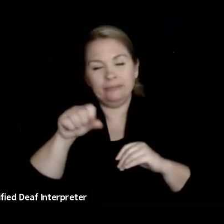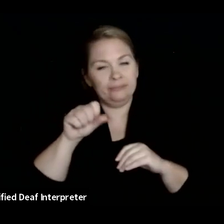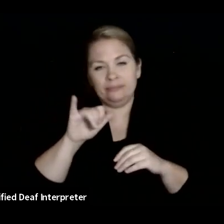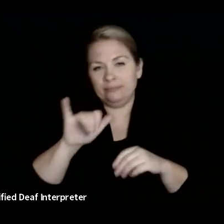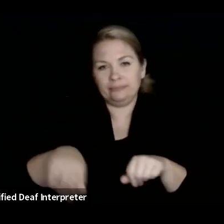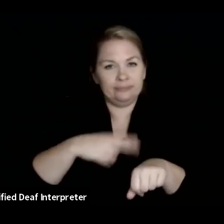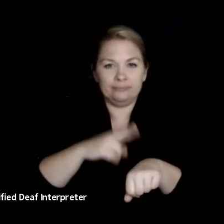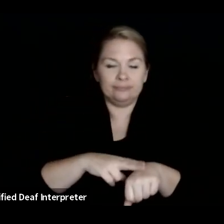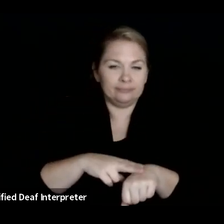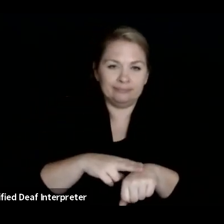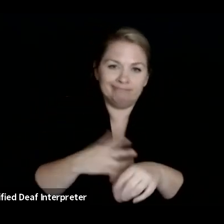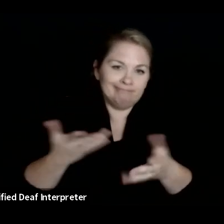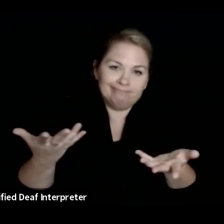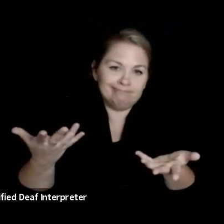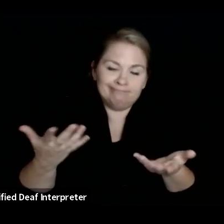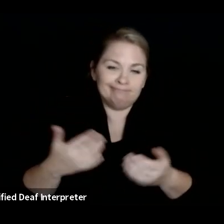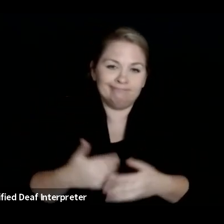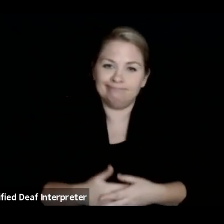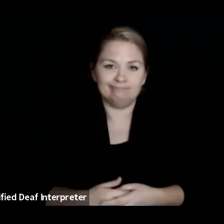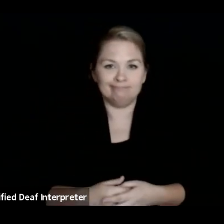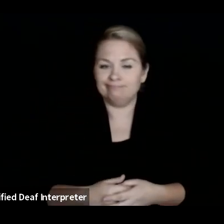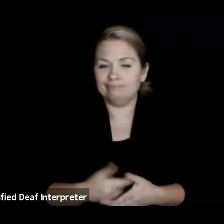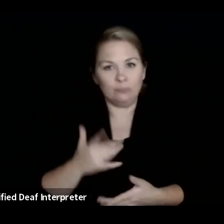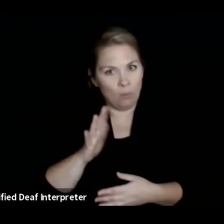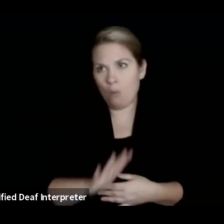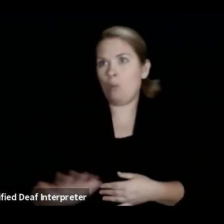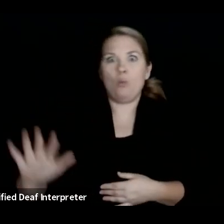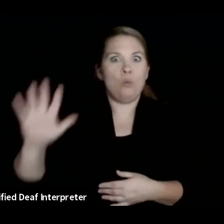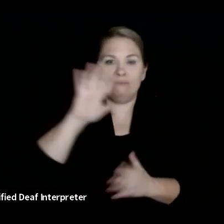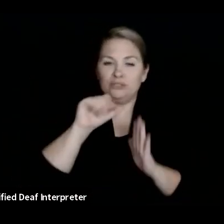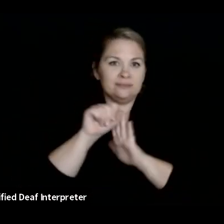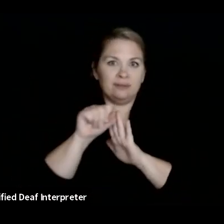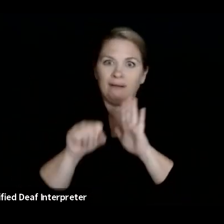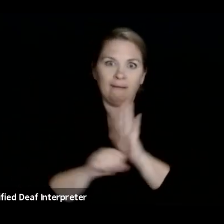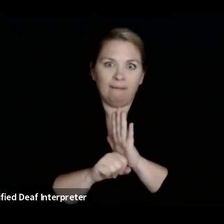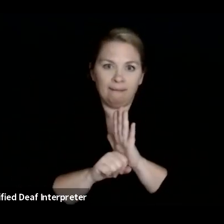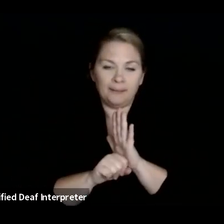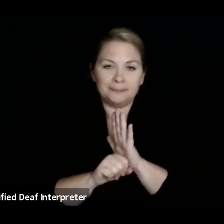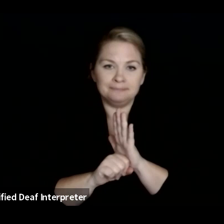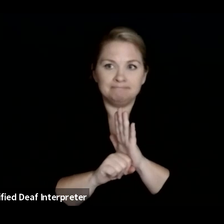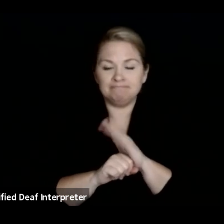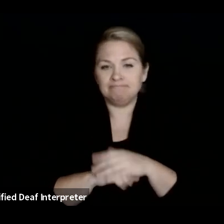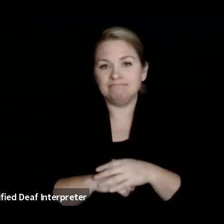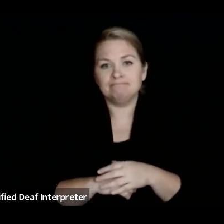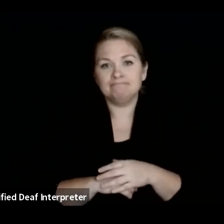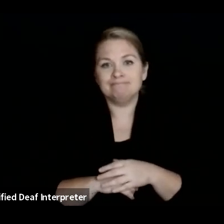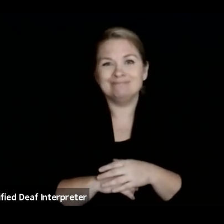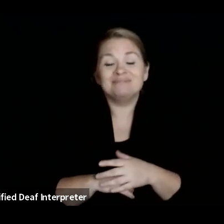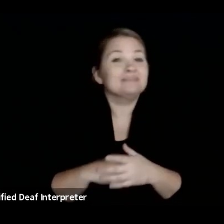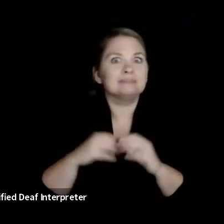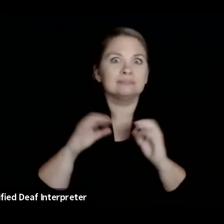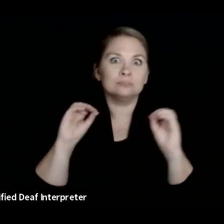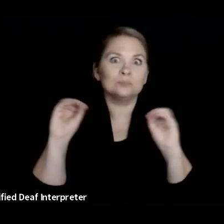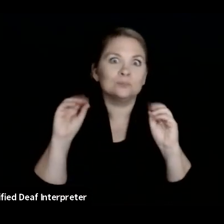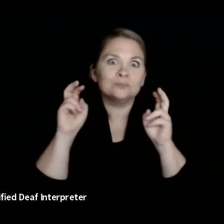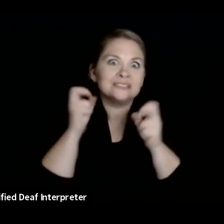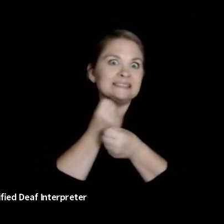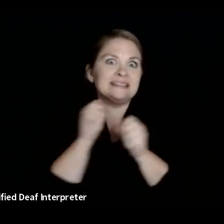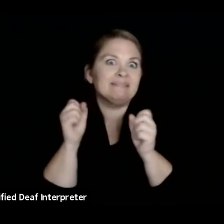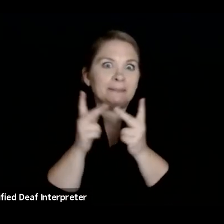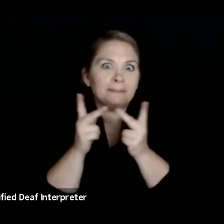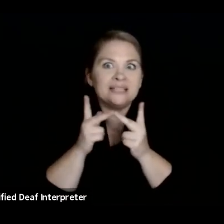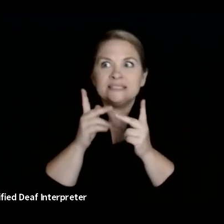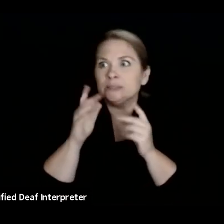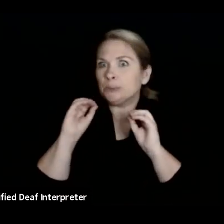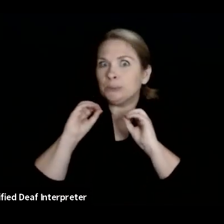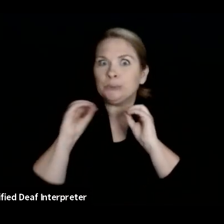state. So no portion of the state is immune to it, and so because they're starting to